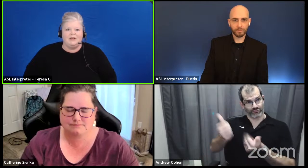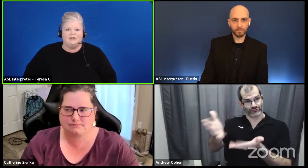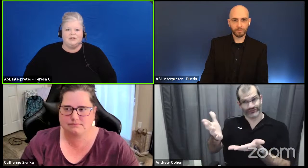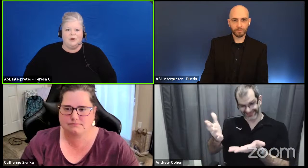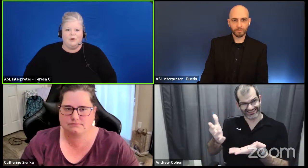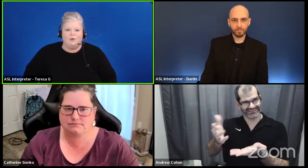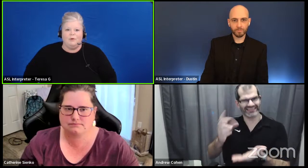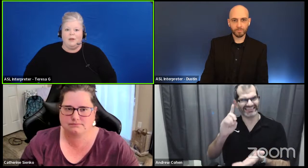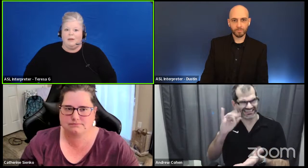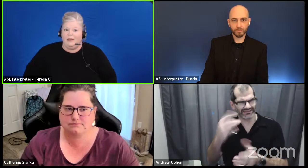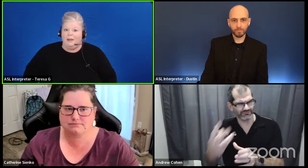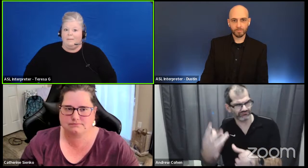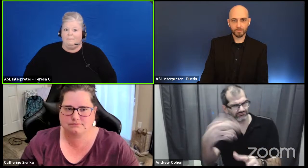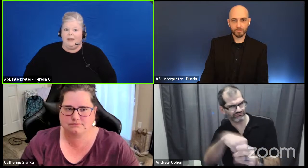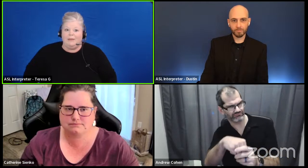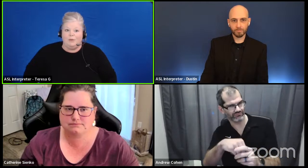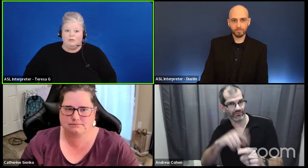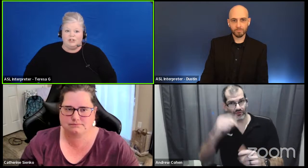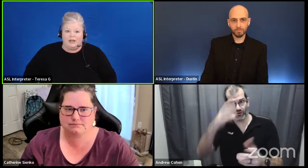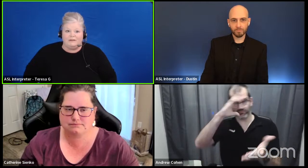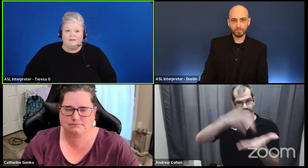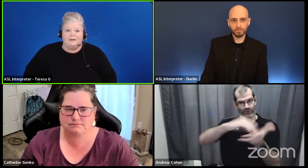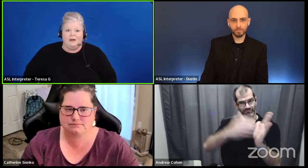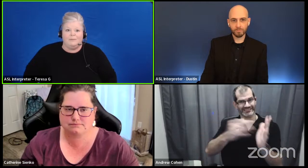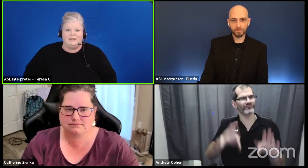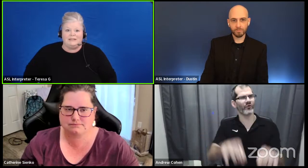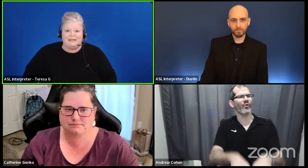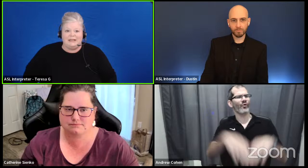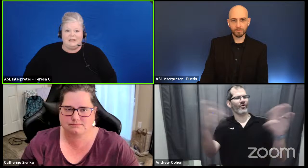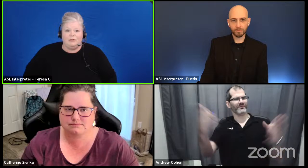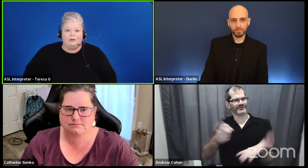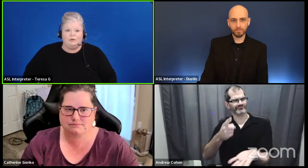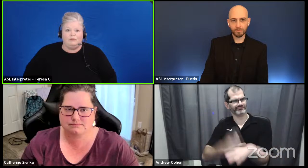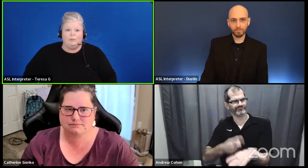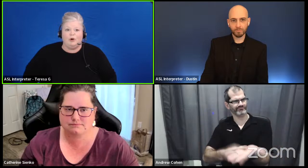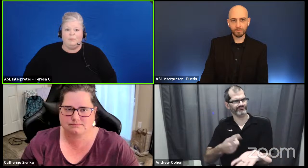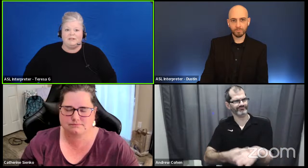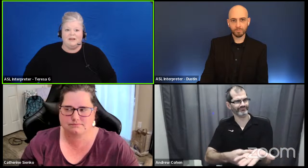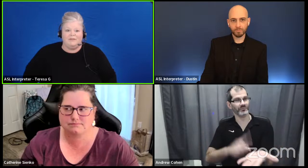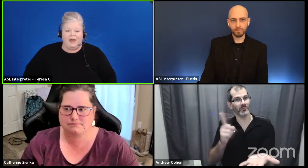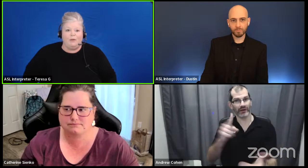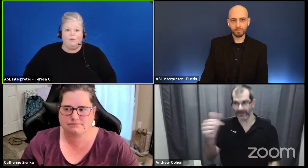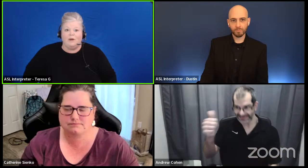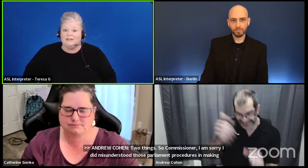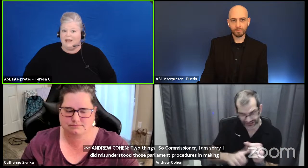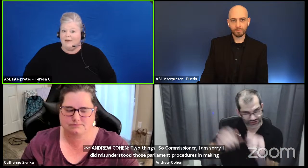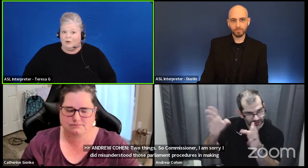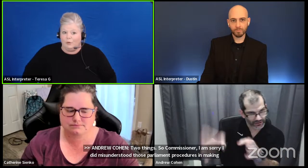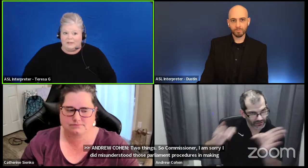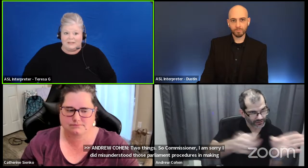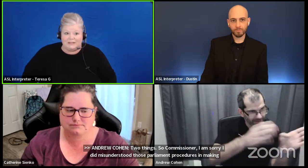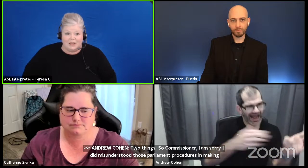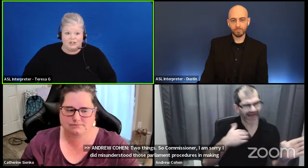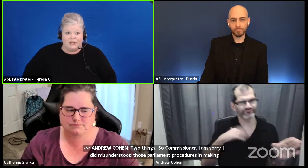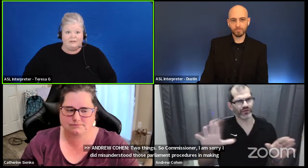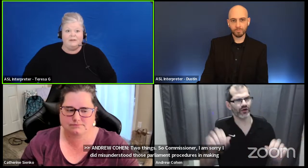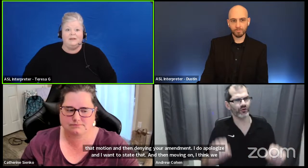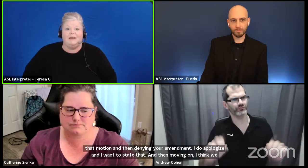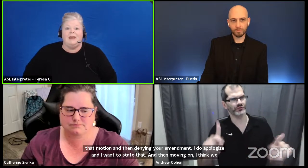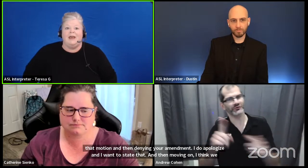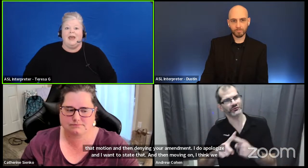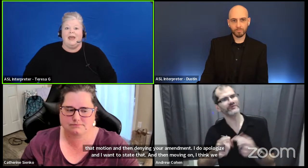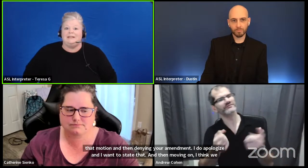Okay, so my motion did include, the purpose of that was to have an open